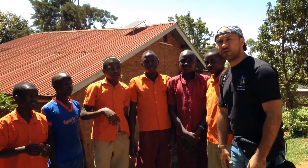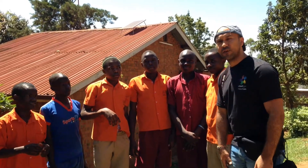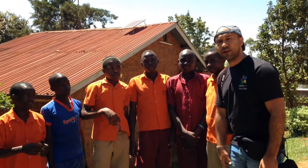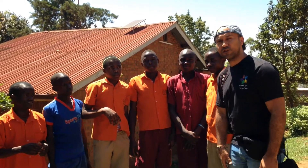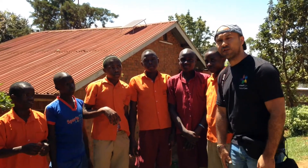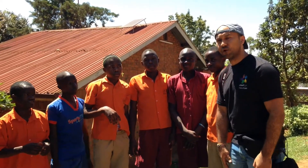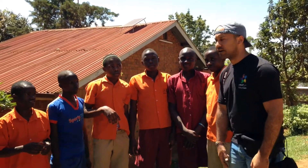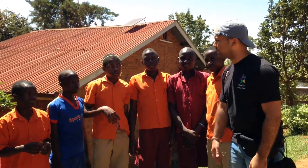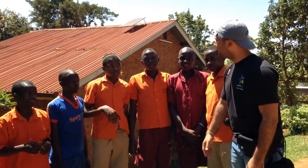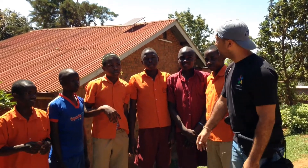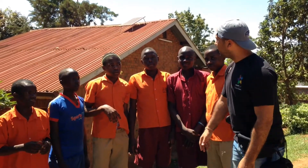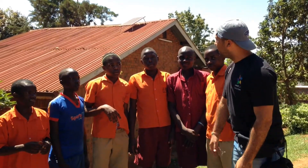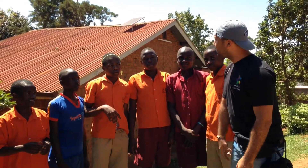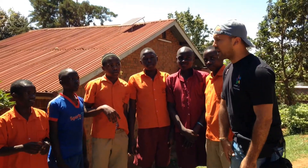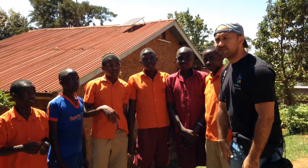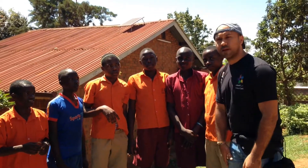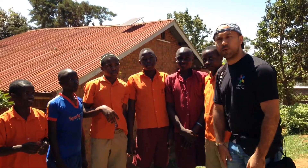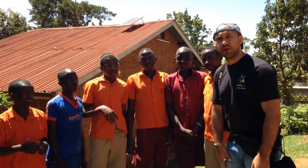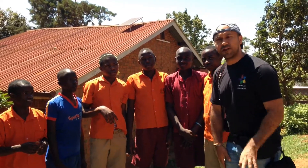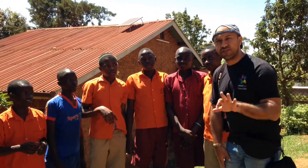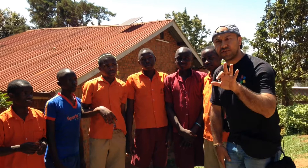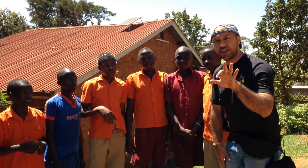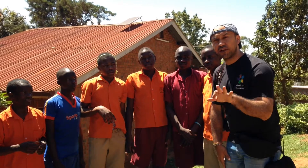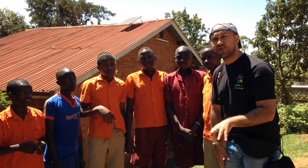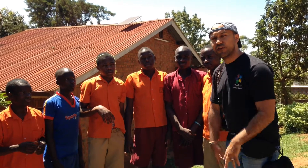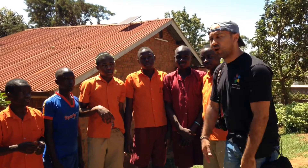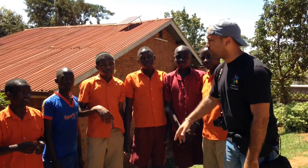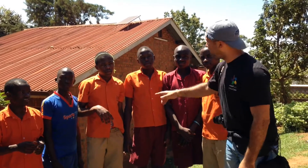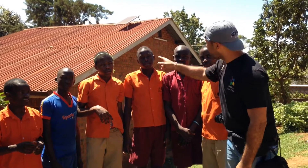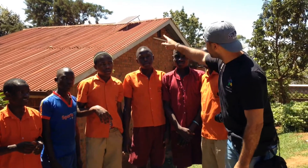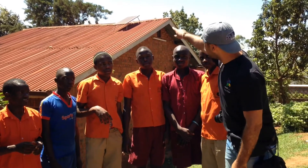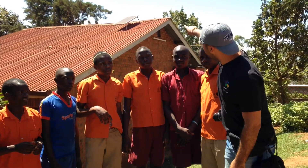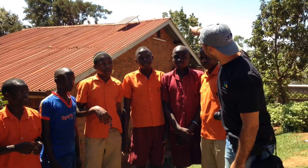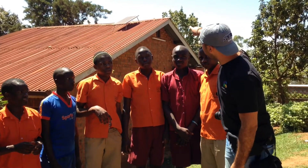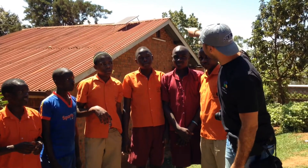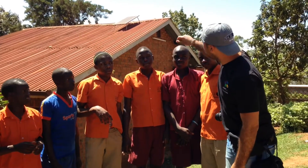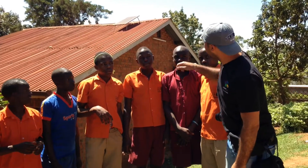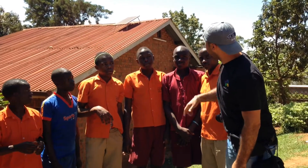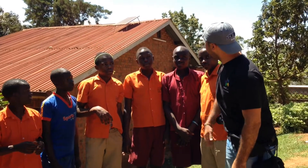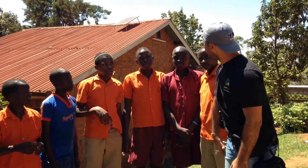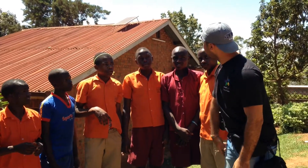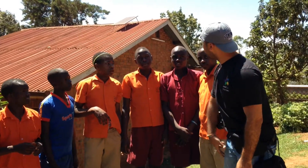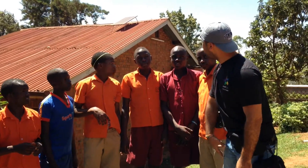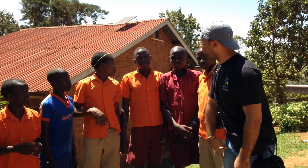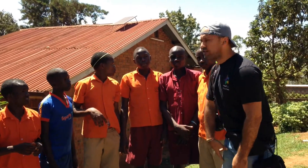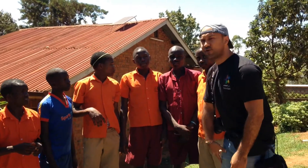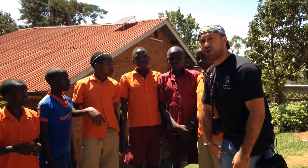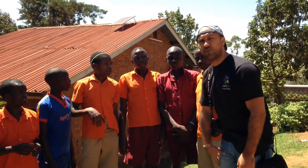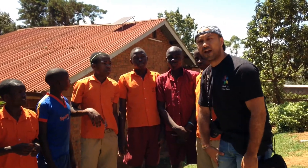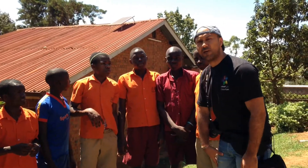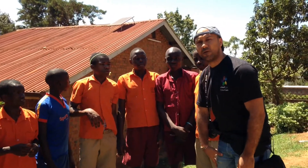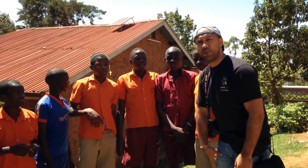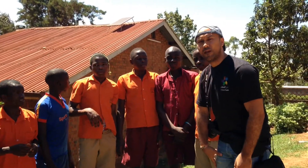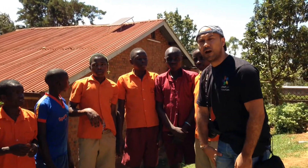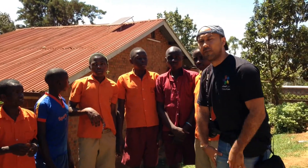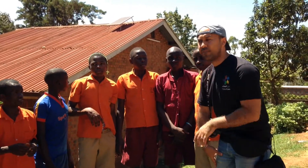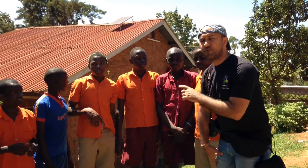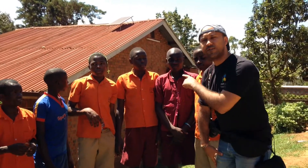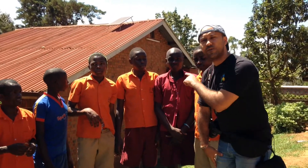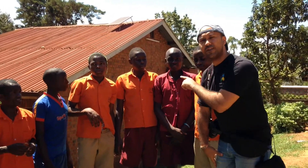with you a little story. The last time we were here three years ago, we actually fitted in a PV solar panel. And the reason we